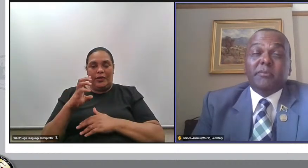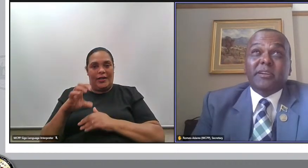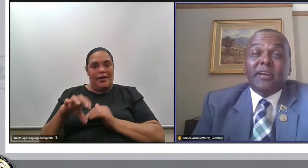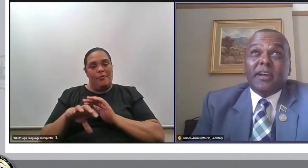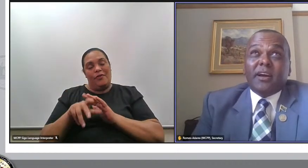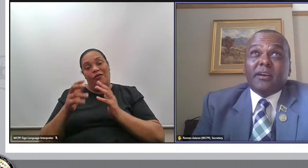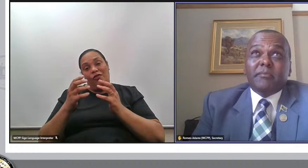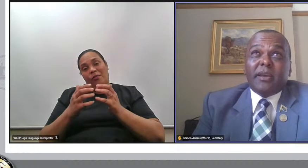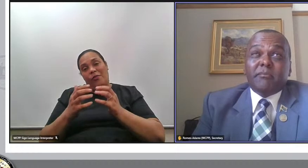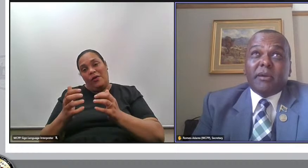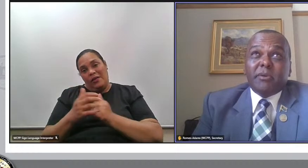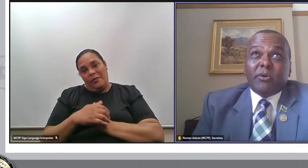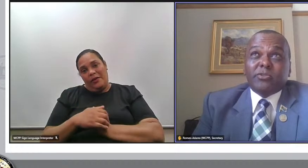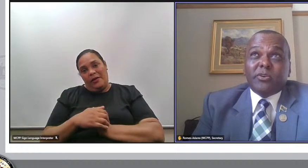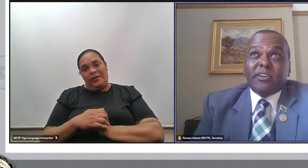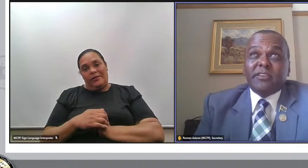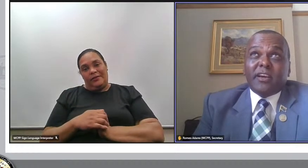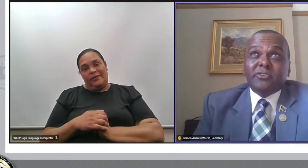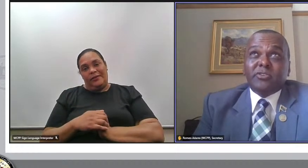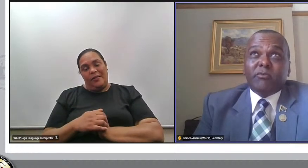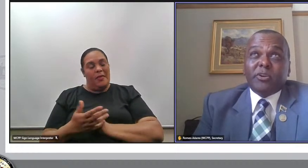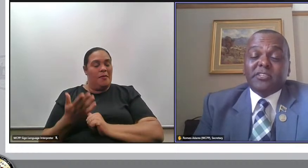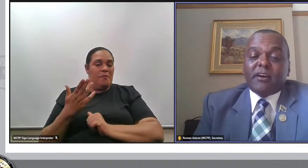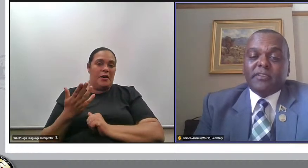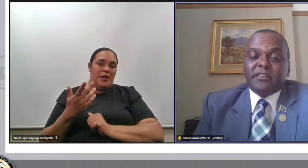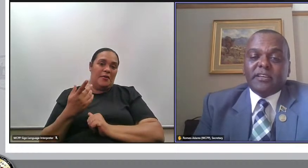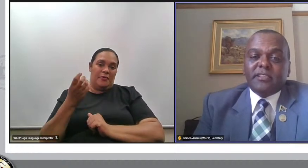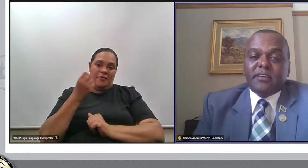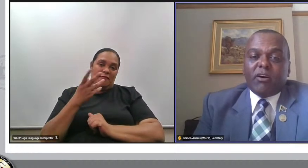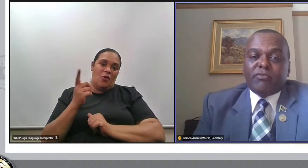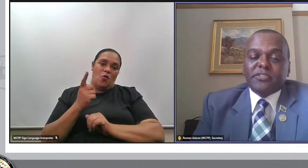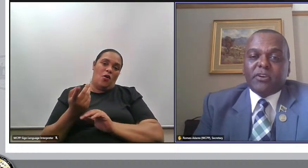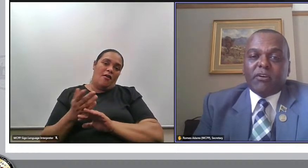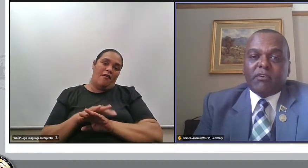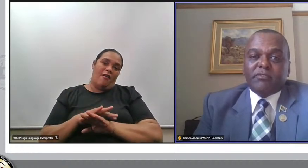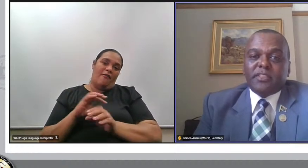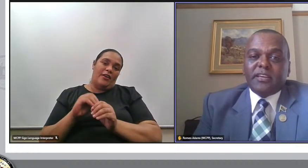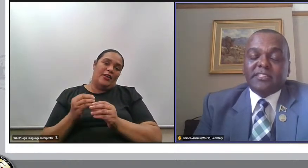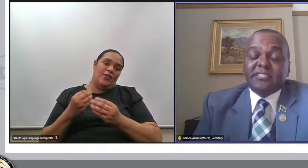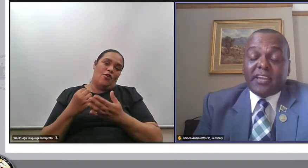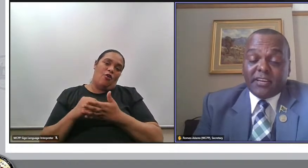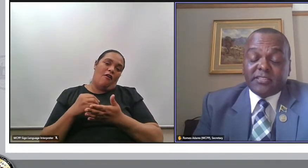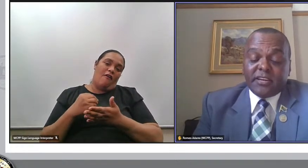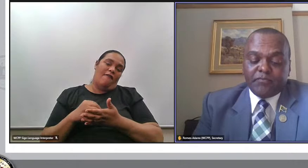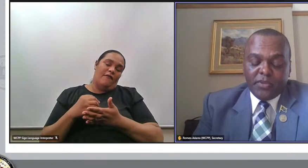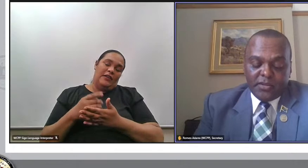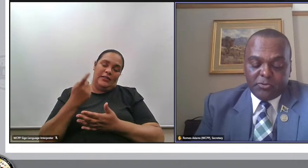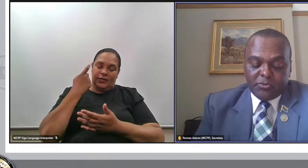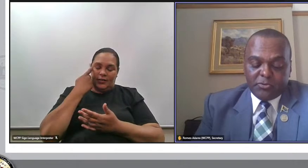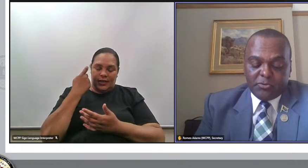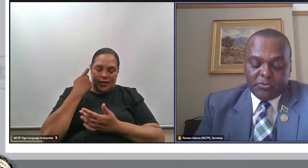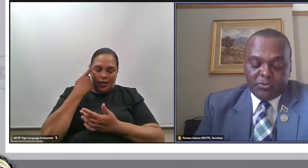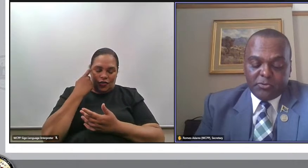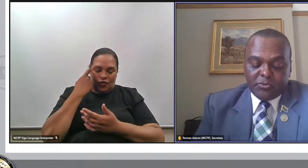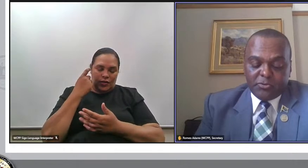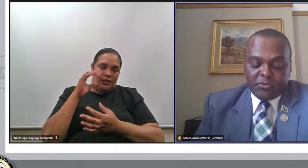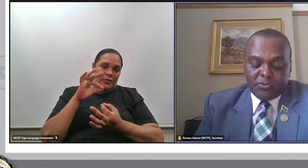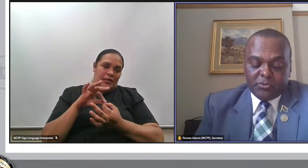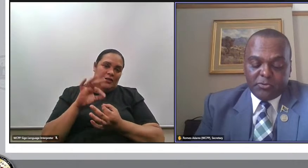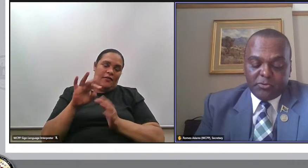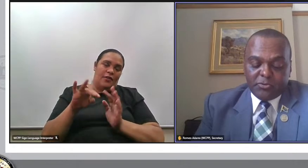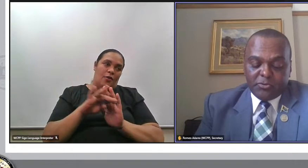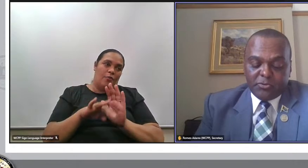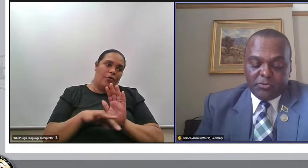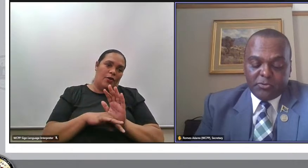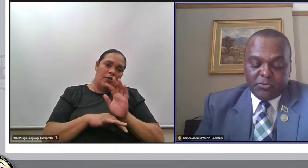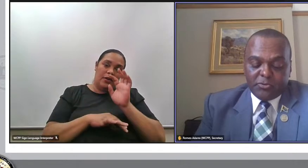Provincial Parliament, and maybe also give an indication of what is covered in the office of the Secretary, specifically the programs